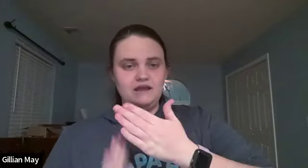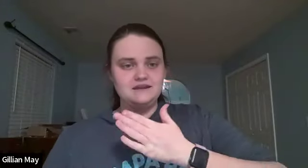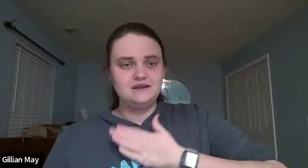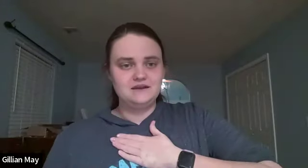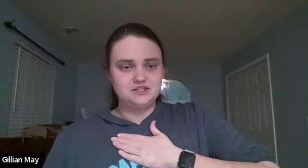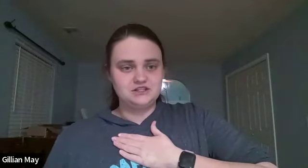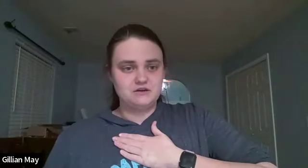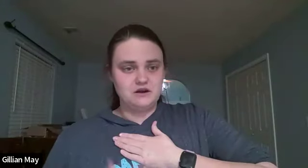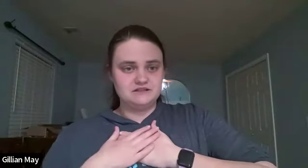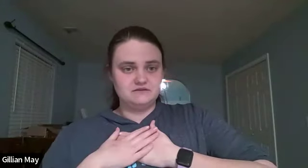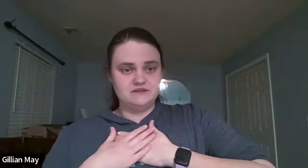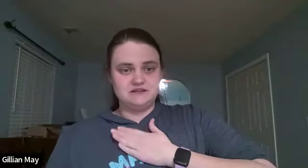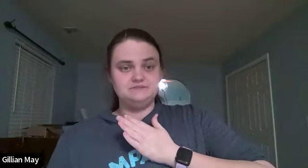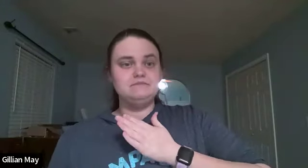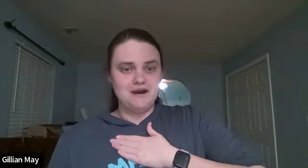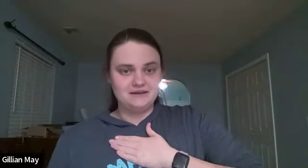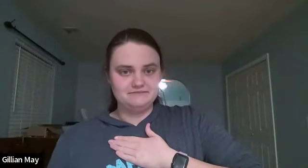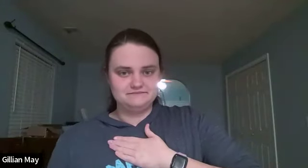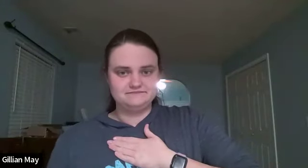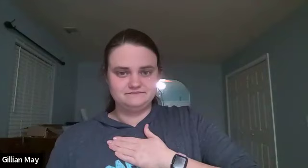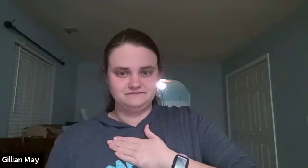hand just across in the center, my.